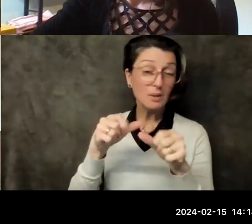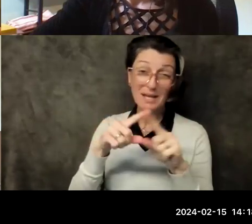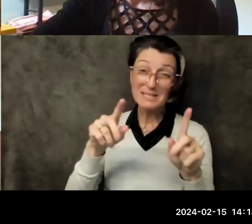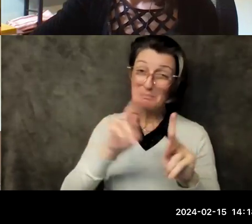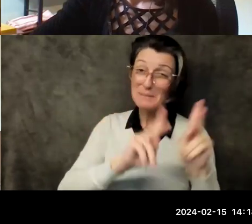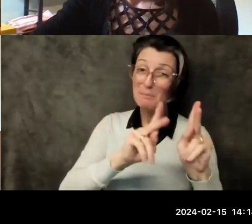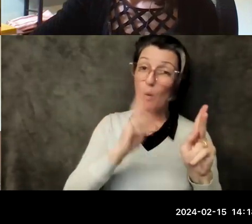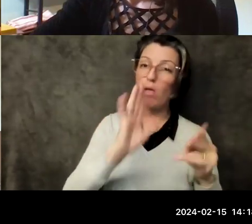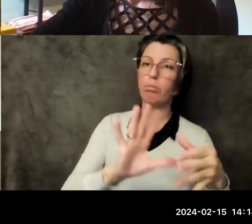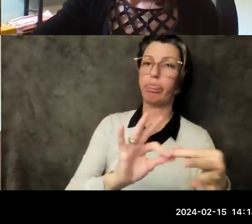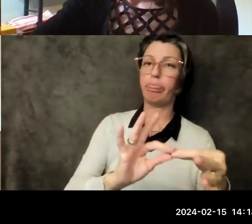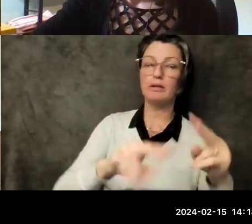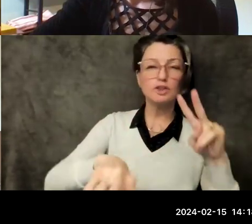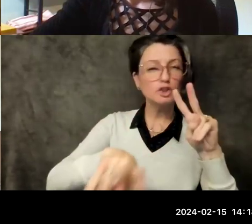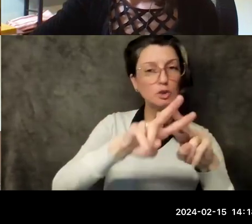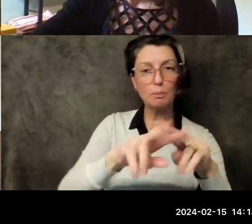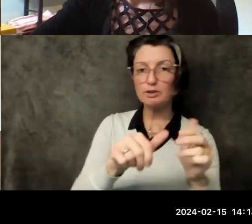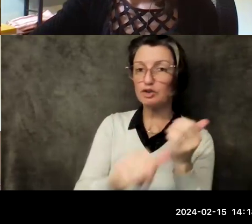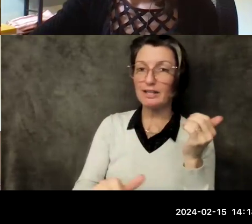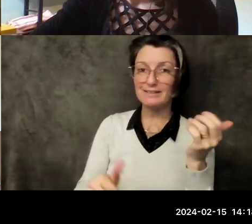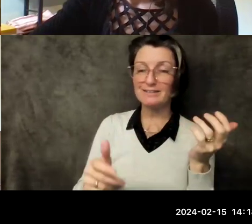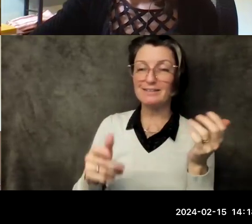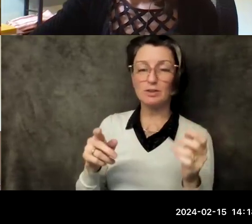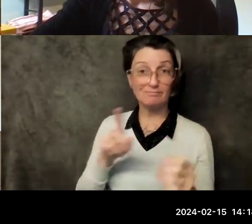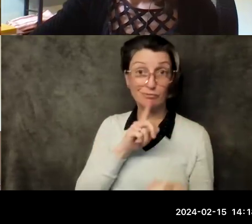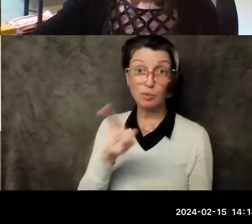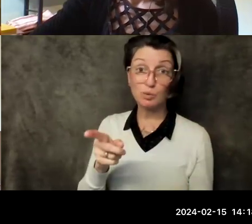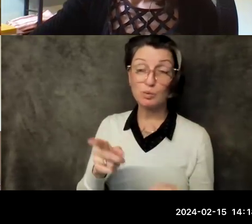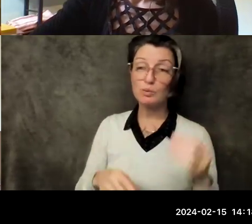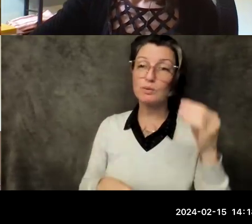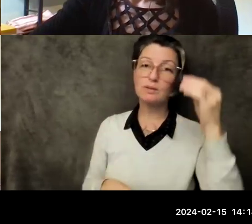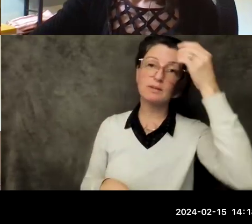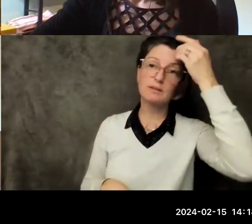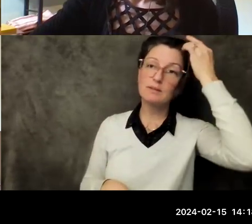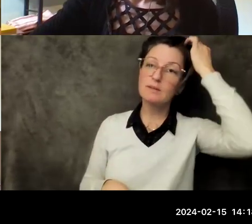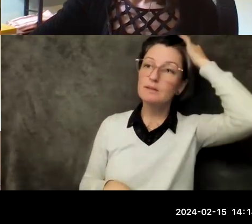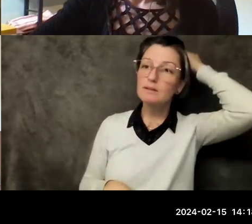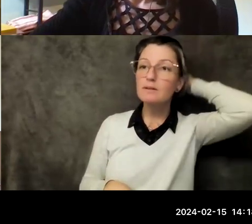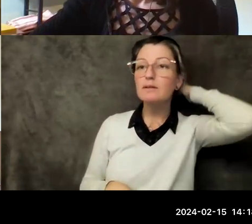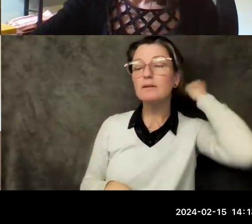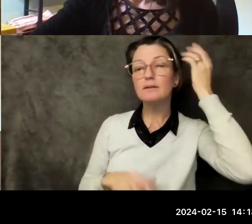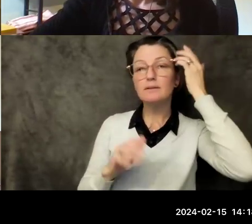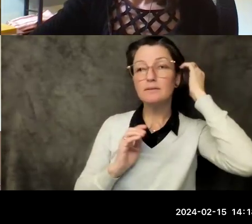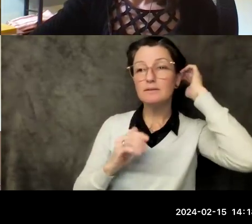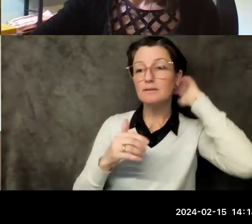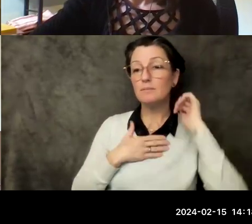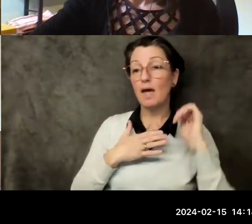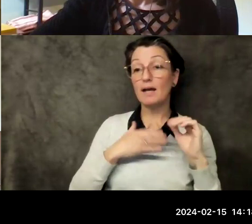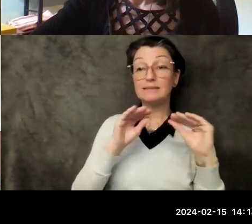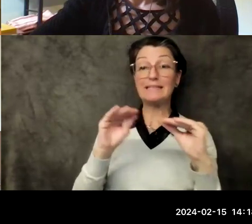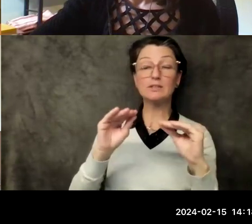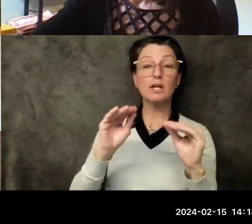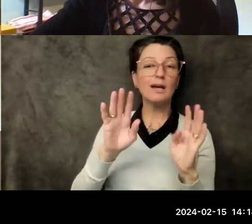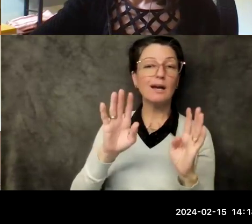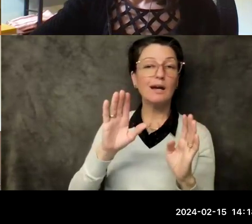say, it's just true. So in the creative writing class, it's tricky